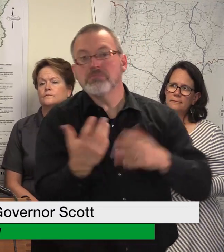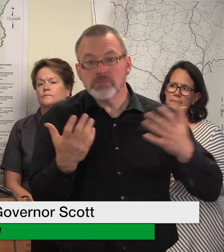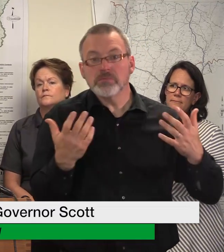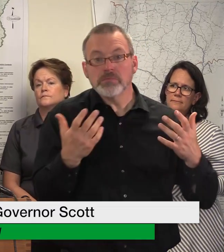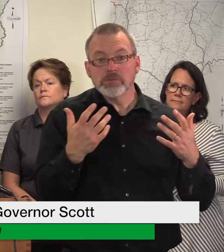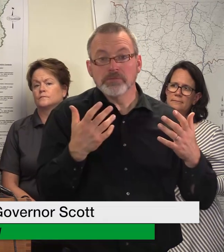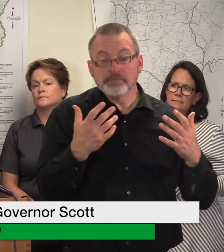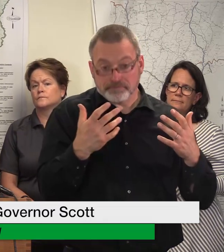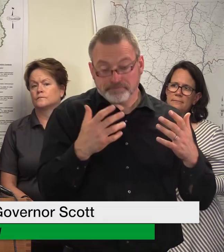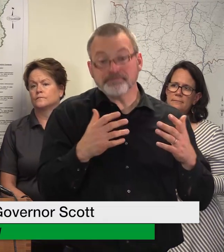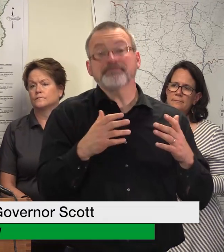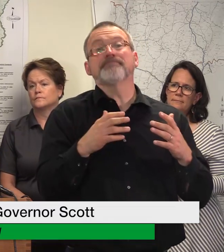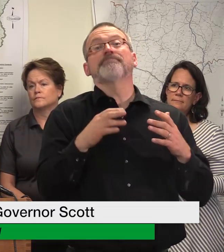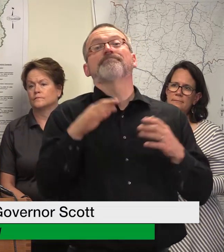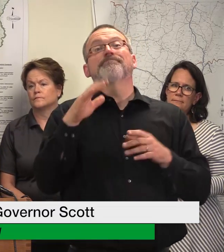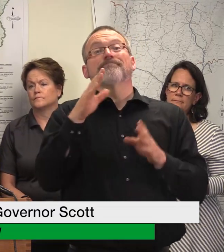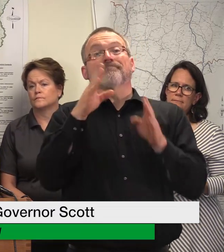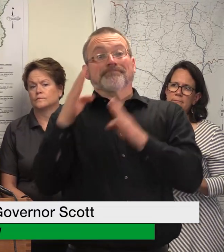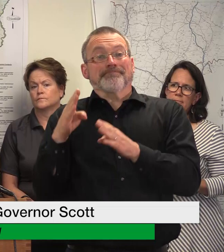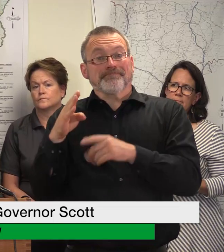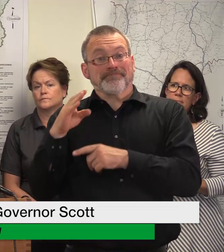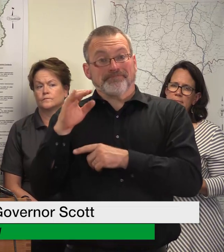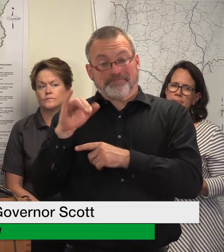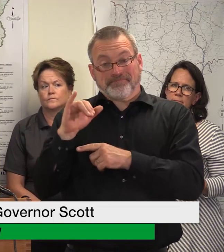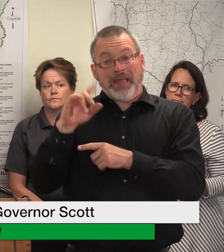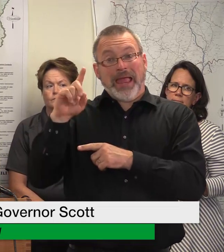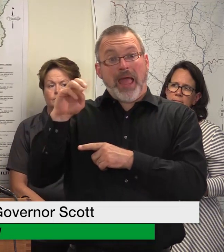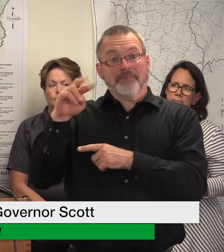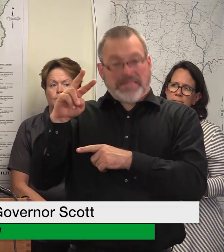20% increase in DMV fees that the